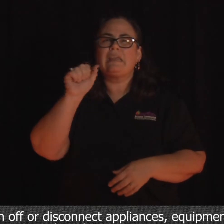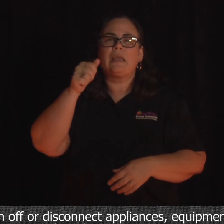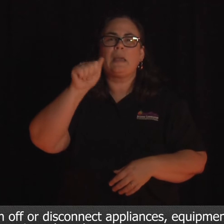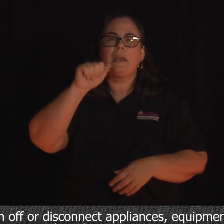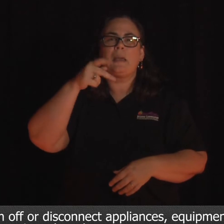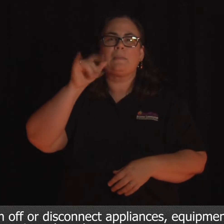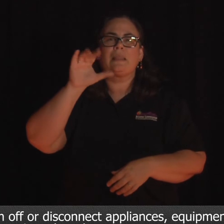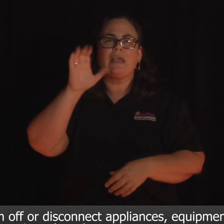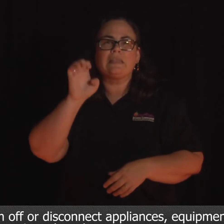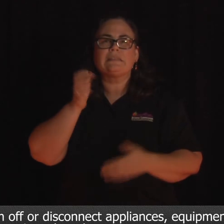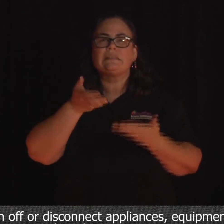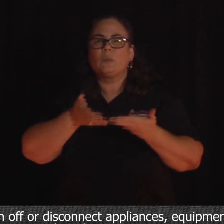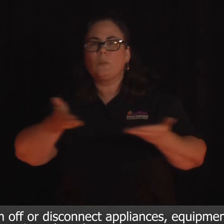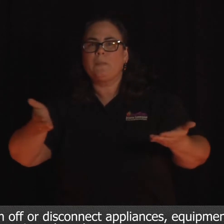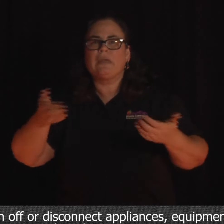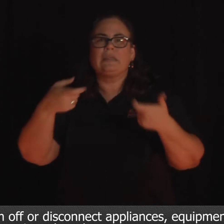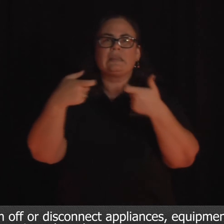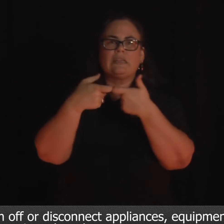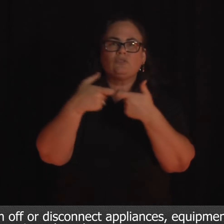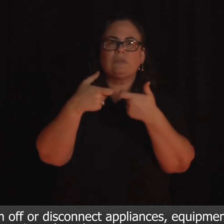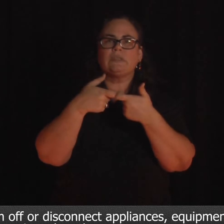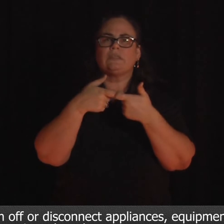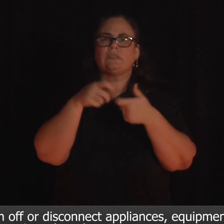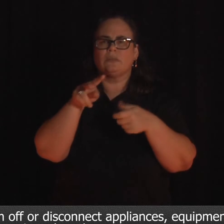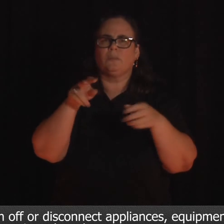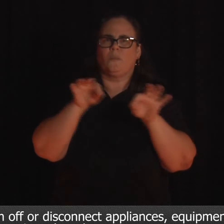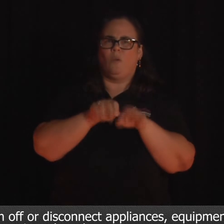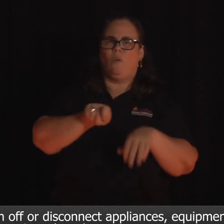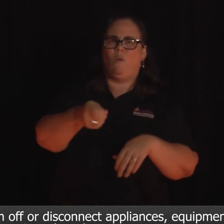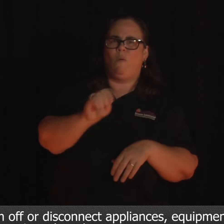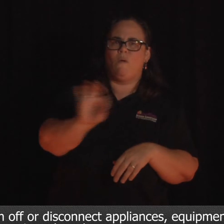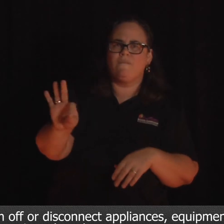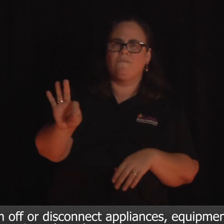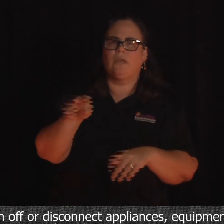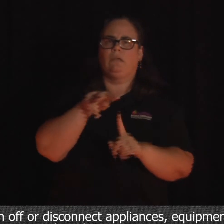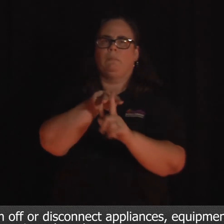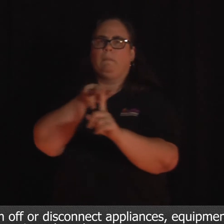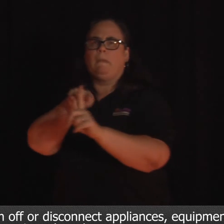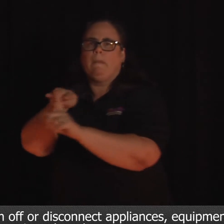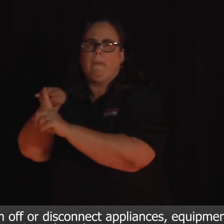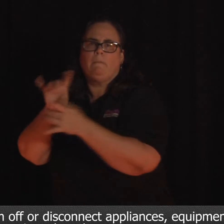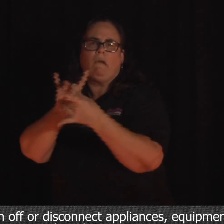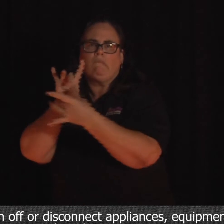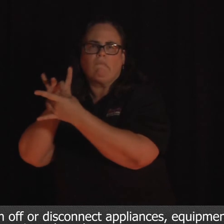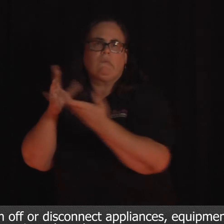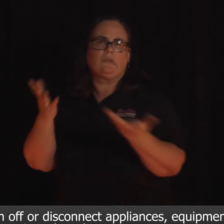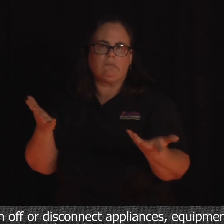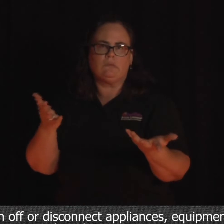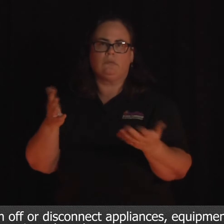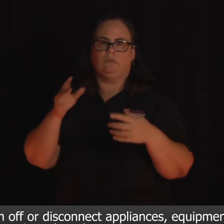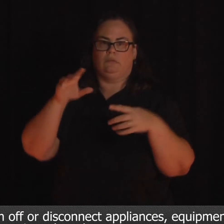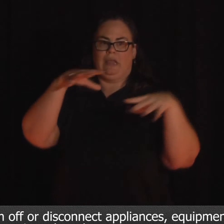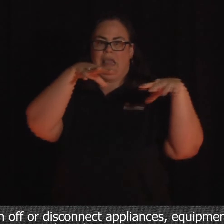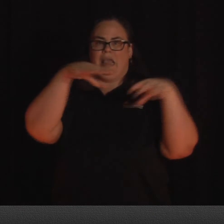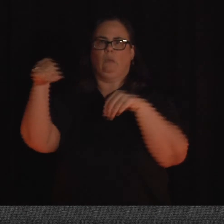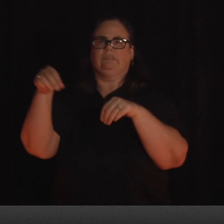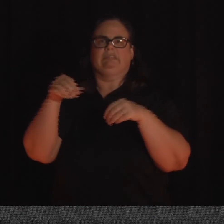Turn off or disconnect appliances, equipment, or electronics that you were using when the power went out.